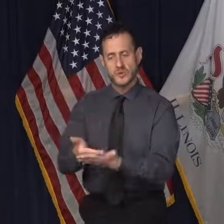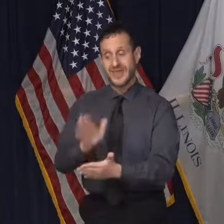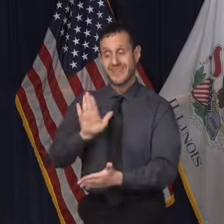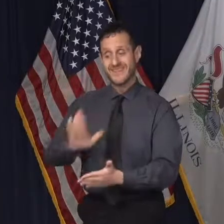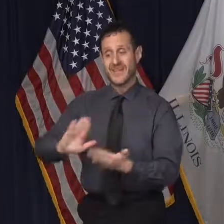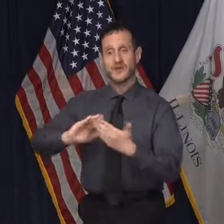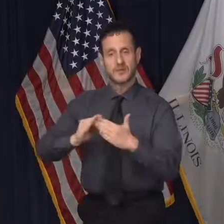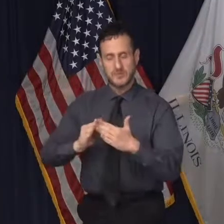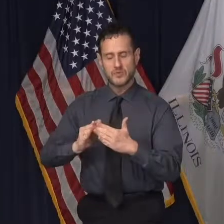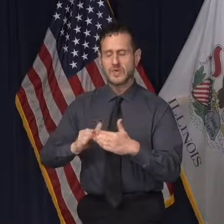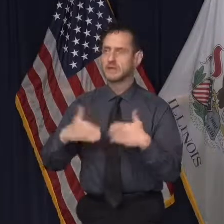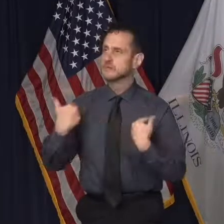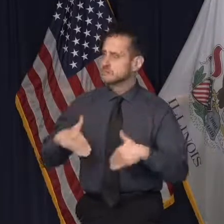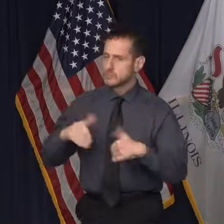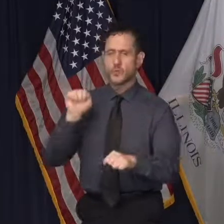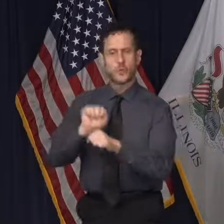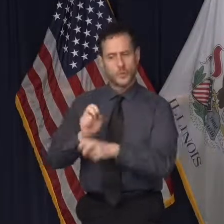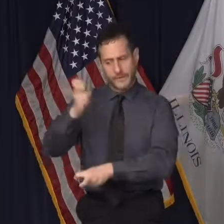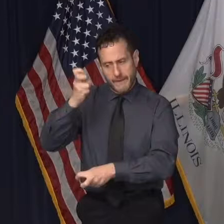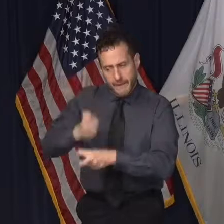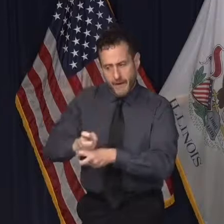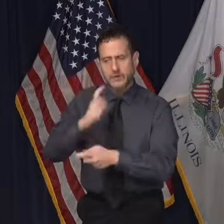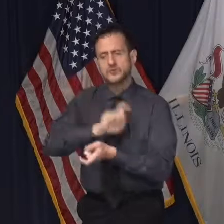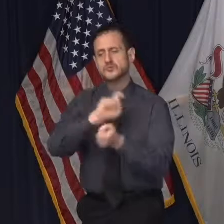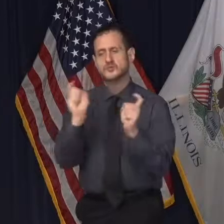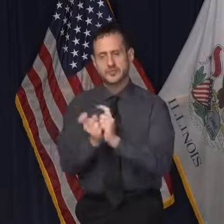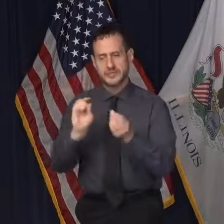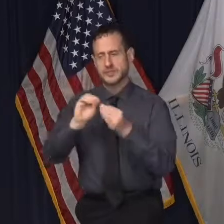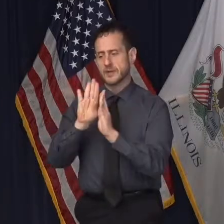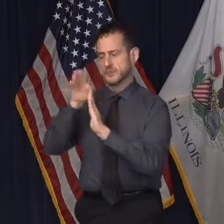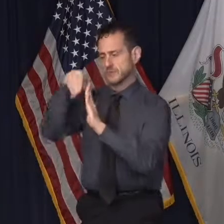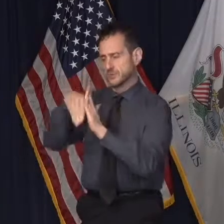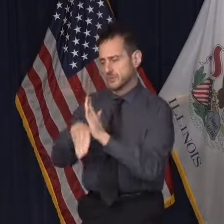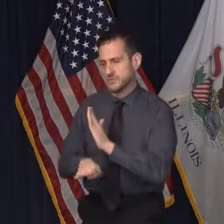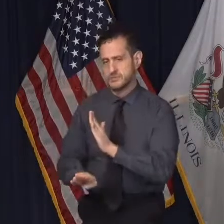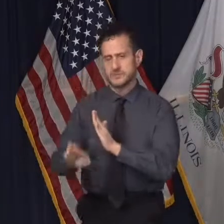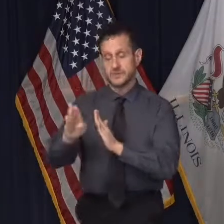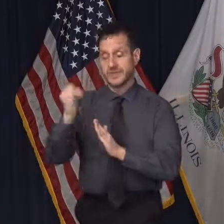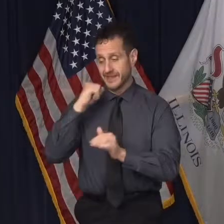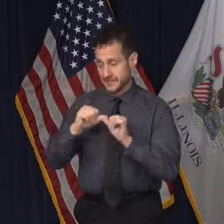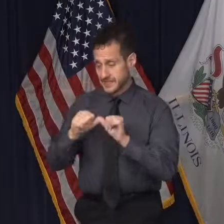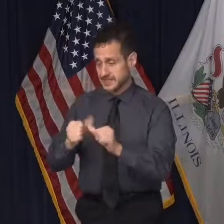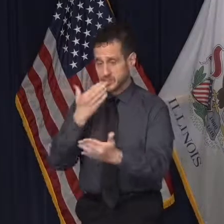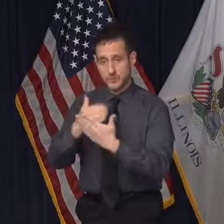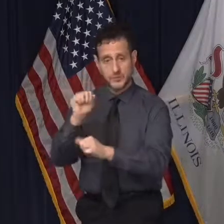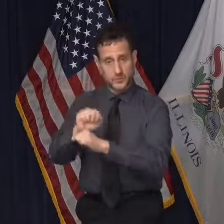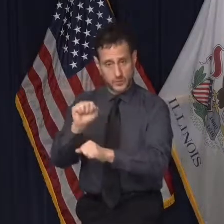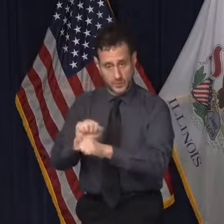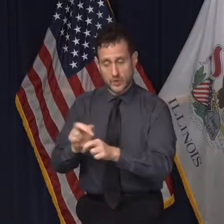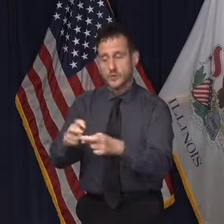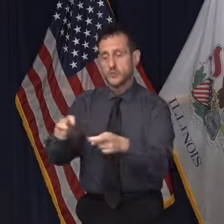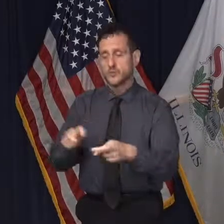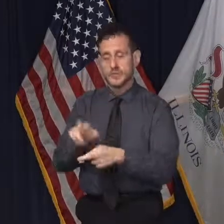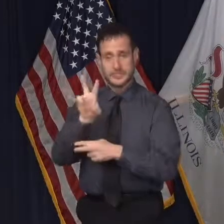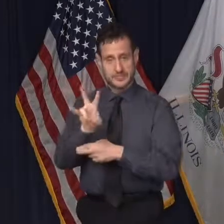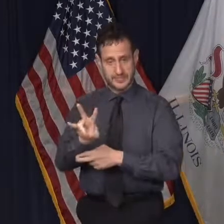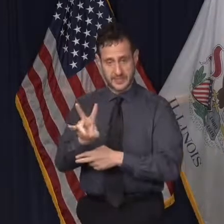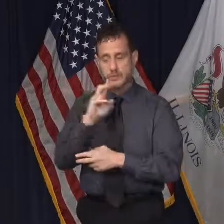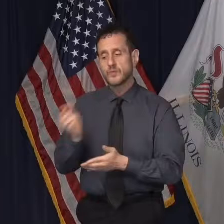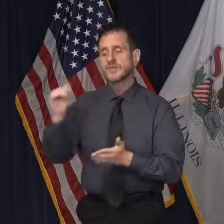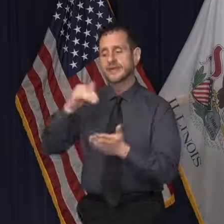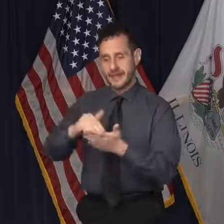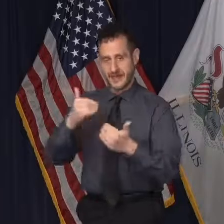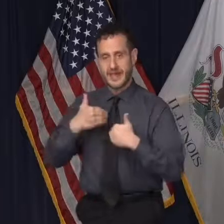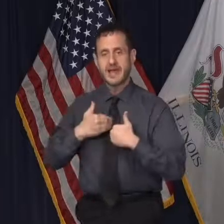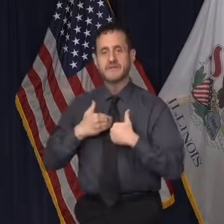ability to turn this ship around in the right direction. If they keep up the good work, Region 7 will soon be restored to Phase